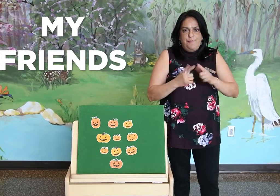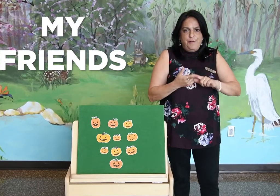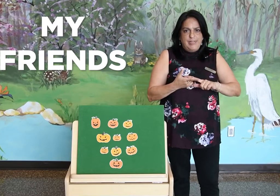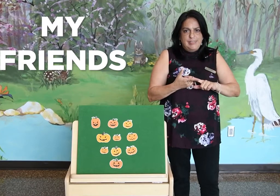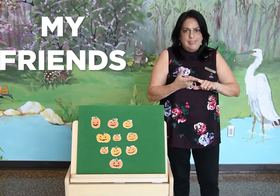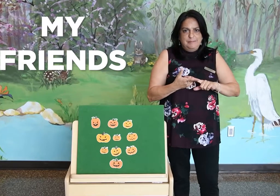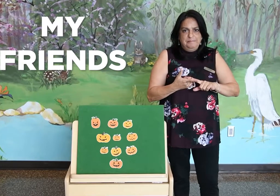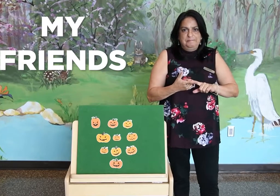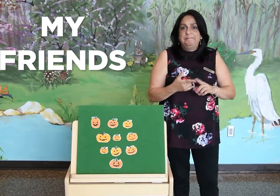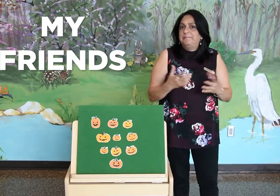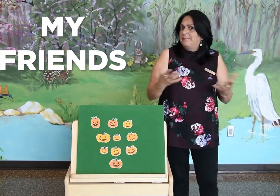friends.